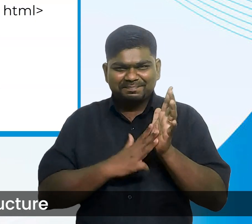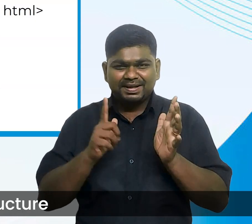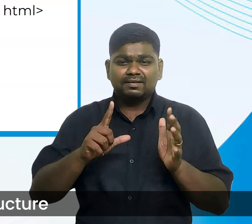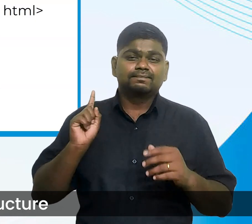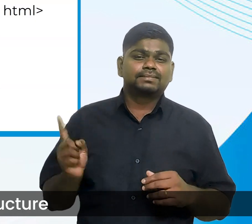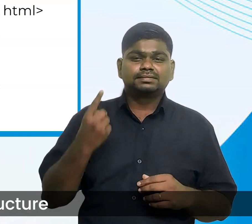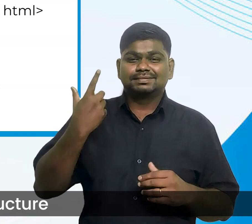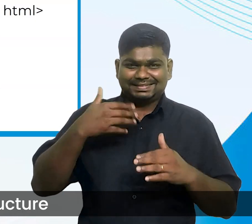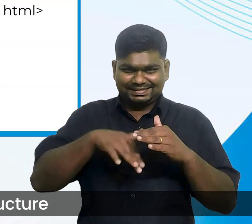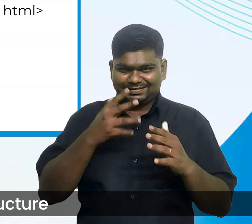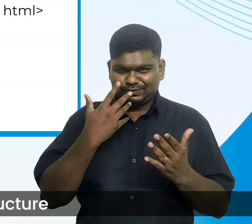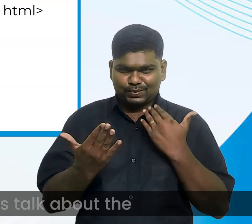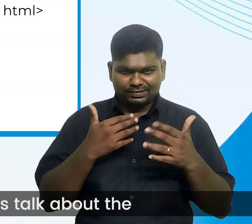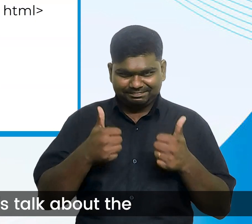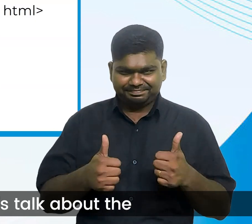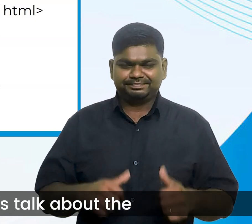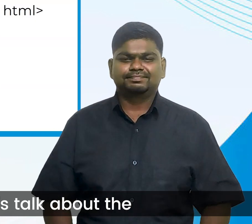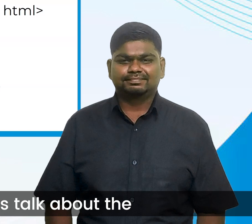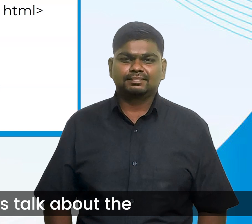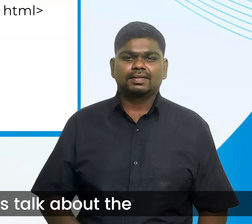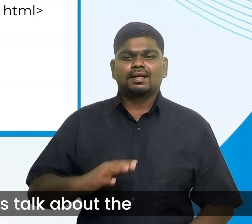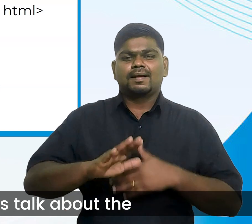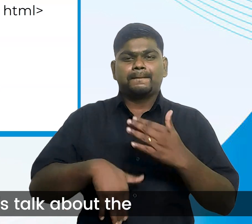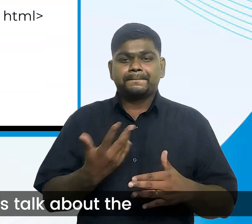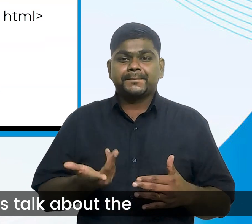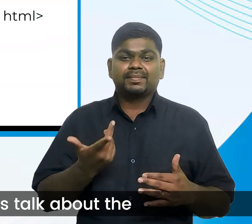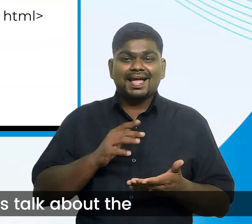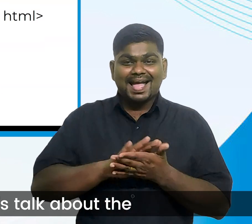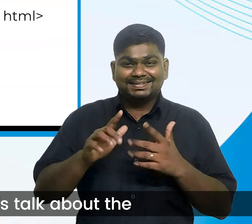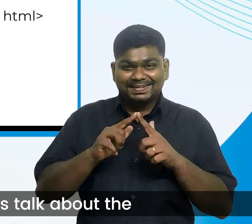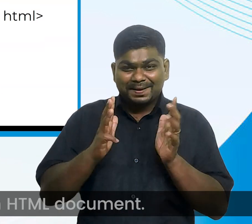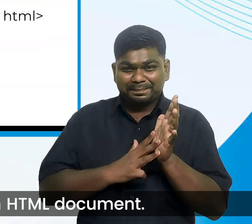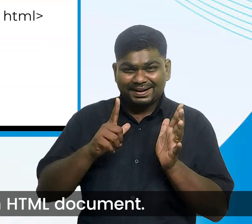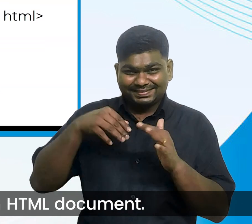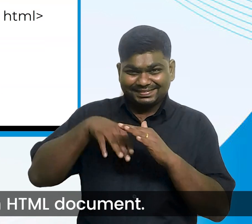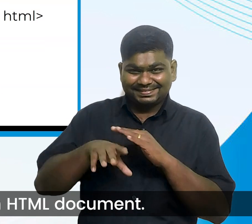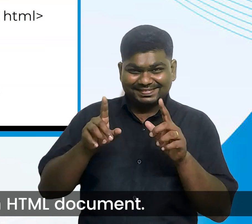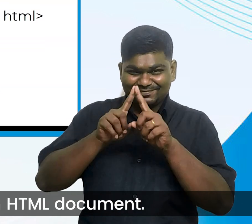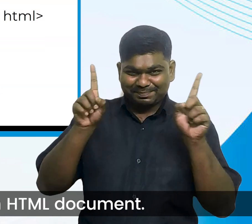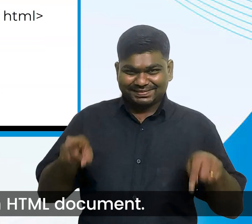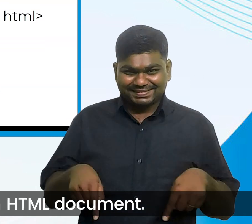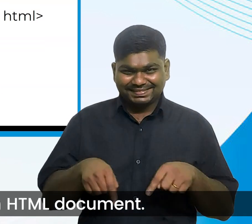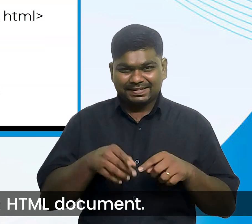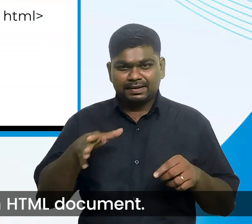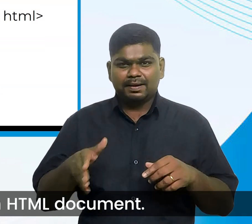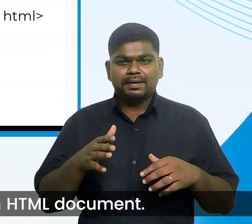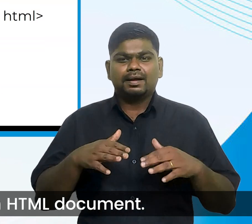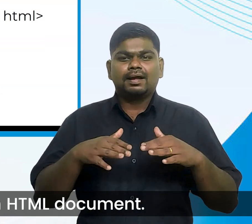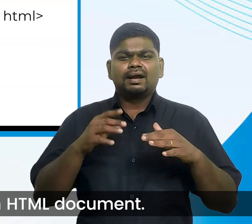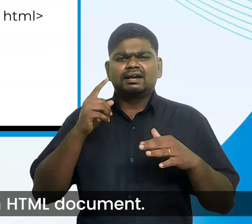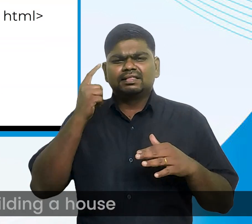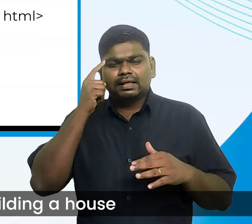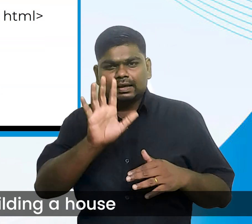HTML structure. First thing first, let's talk about the basic structure of an HTML